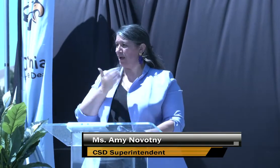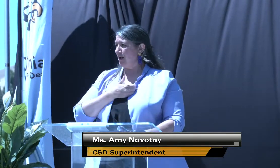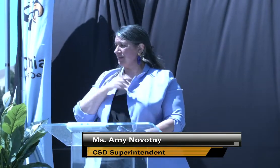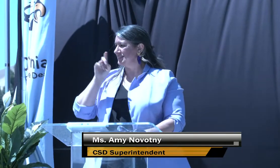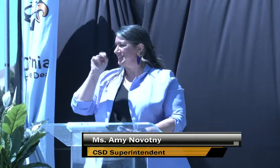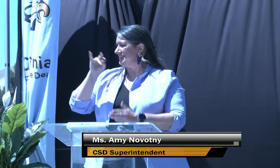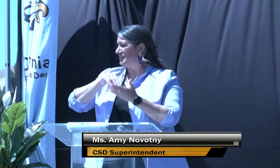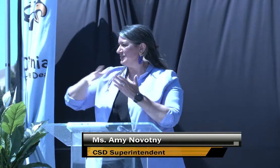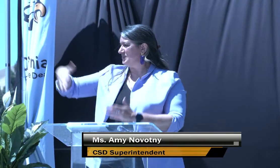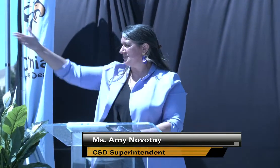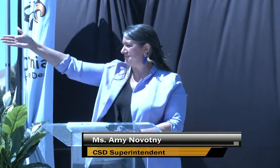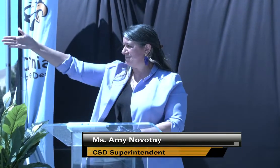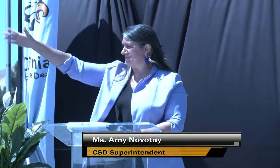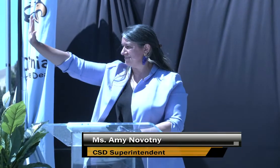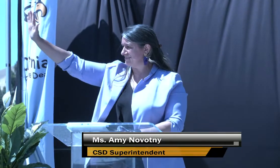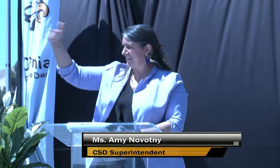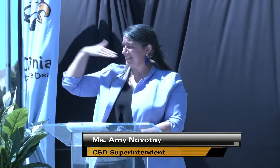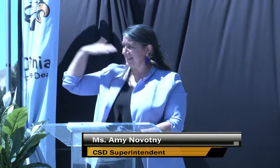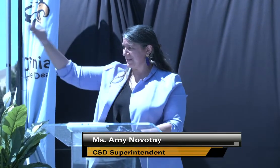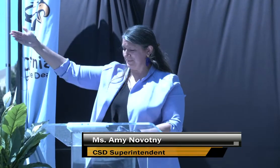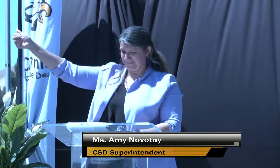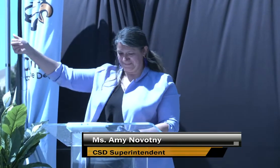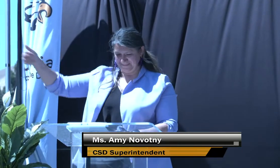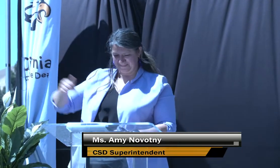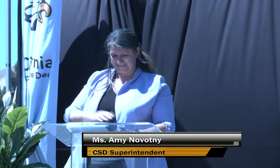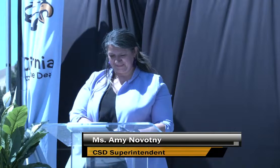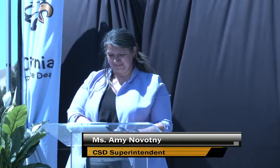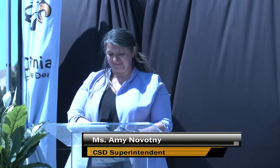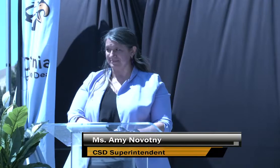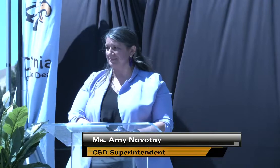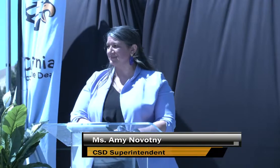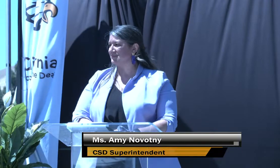Len Gonzalez, our Dean of Students.